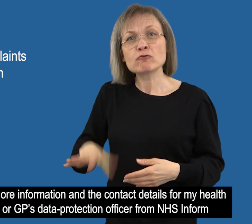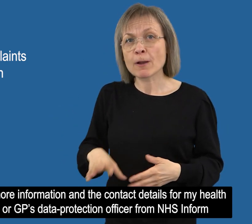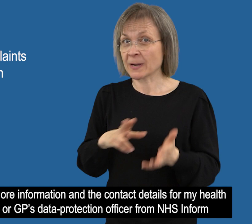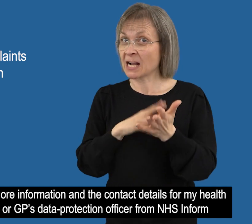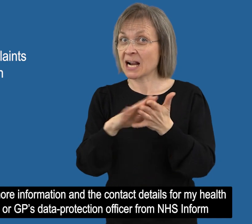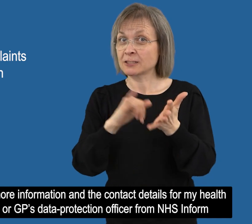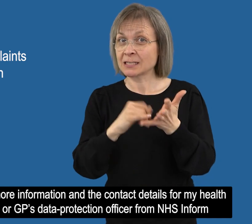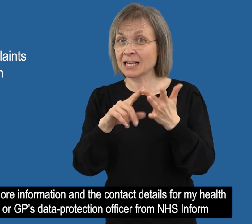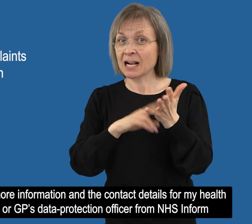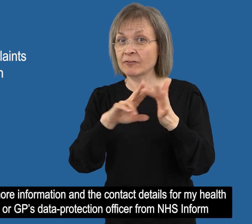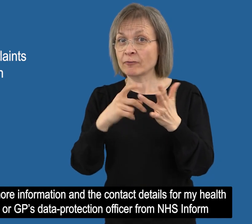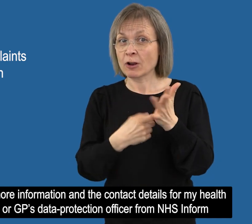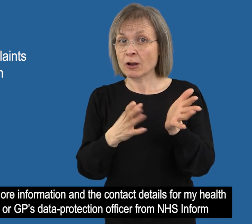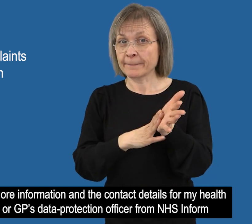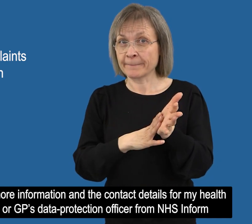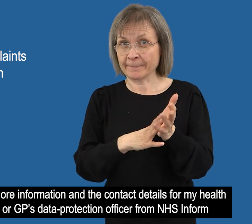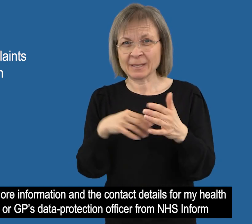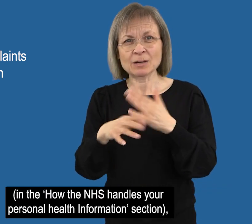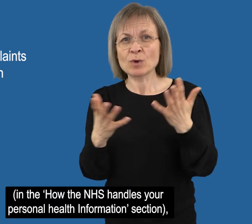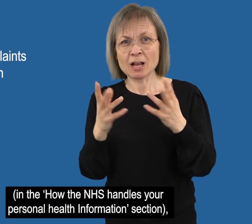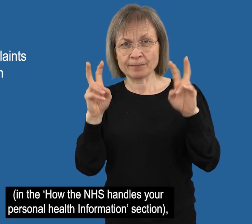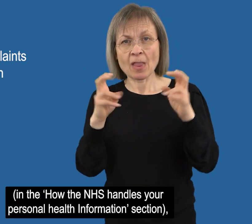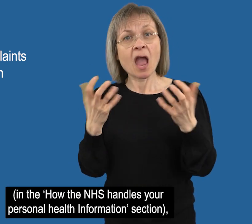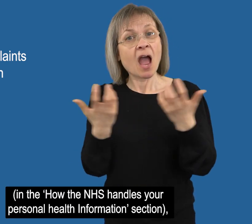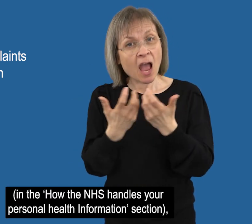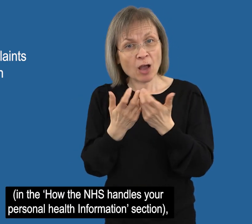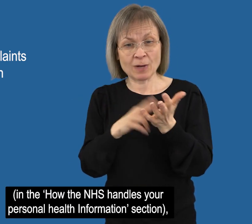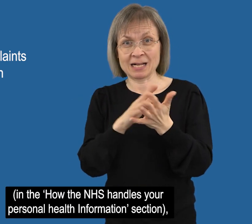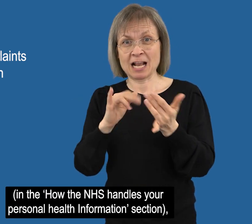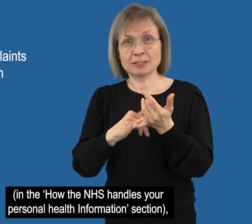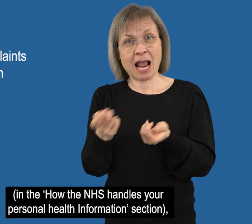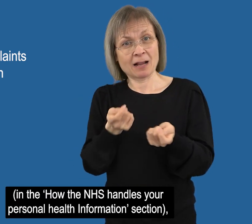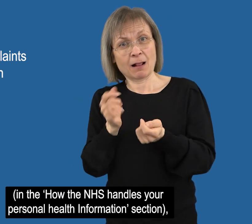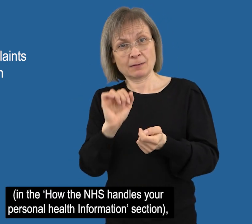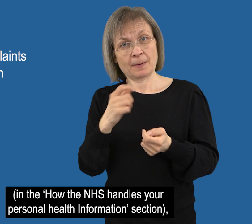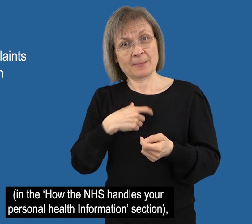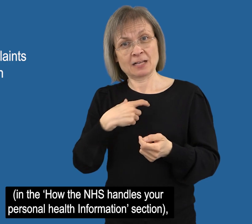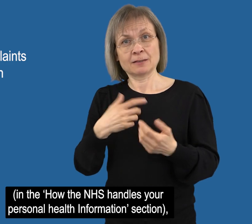Inform in the How the NHS Handles Your Personal Health Information section.